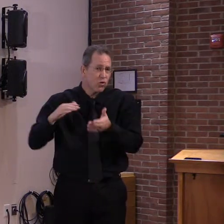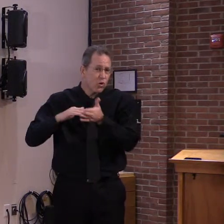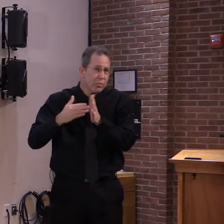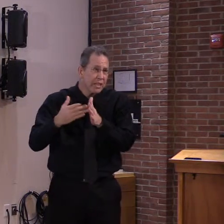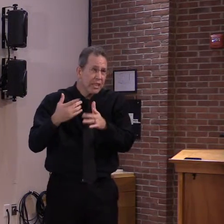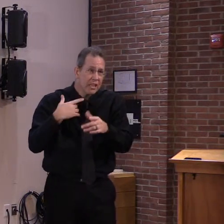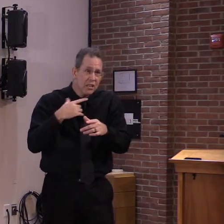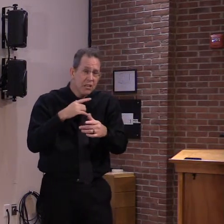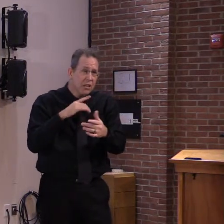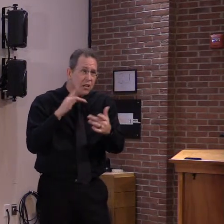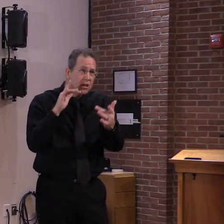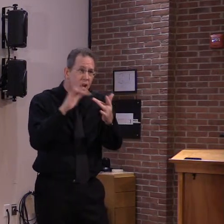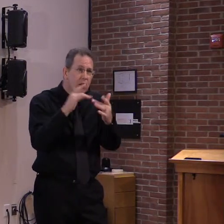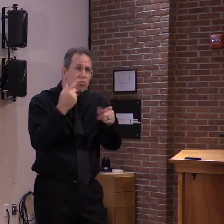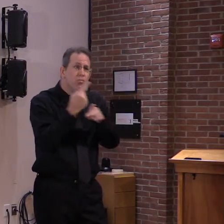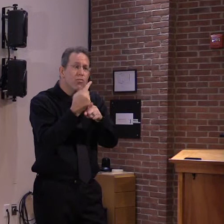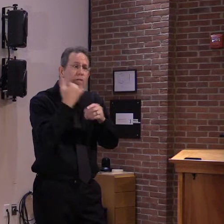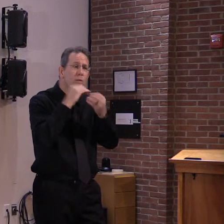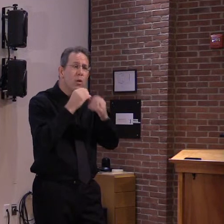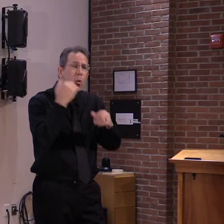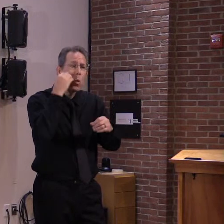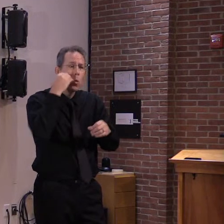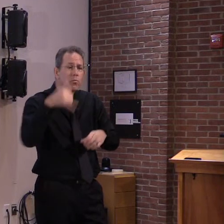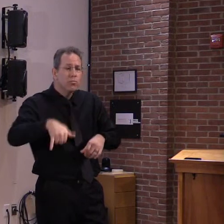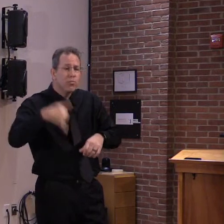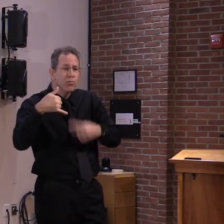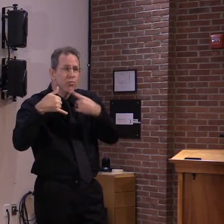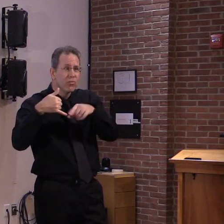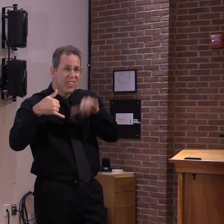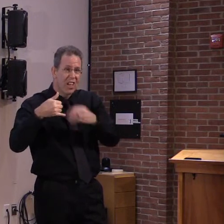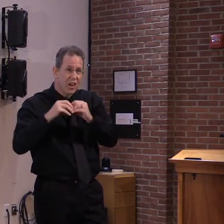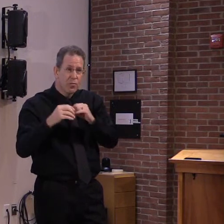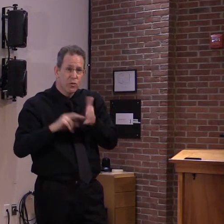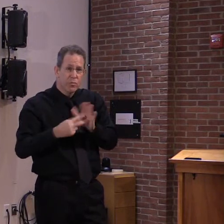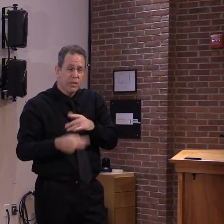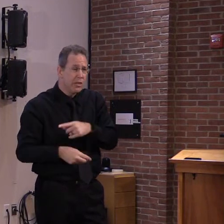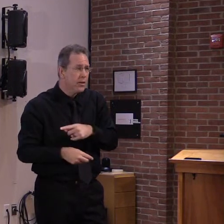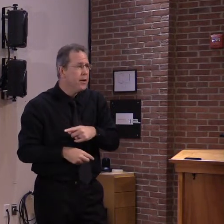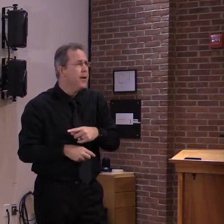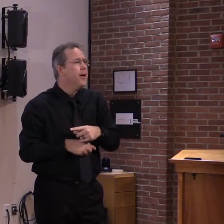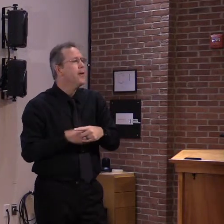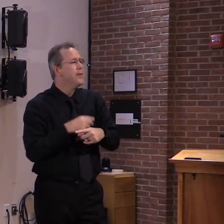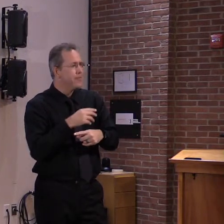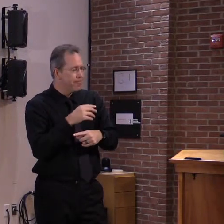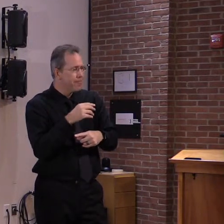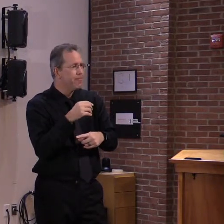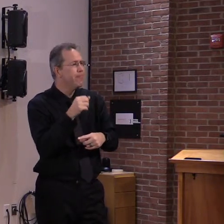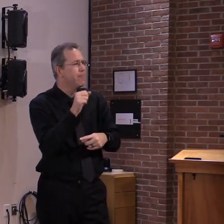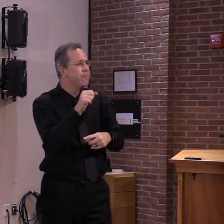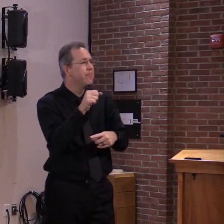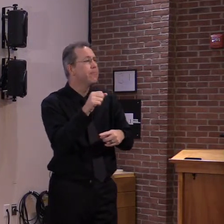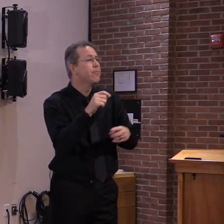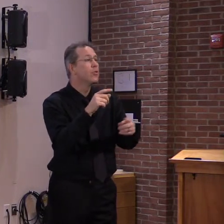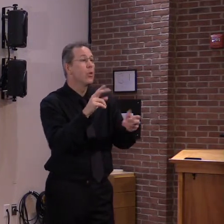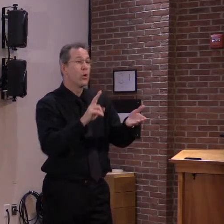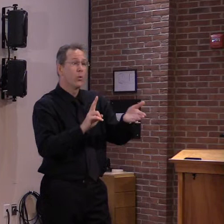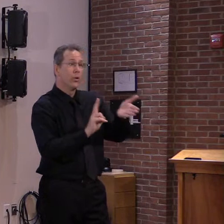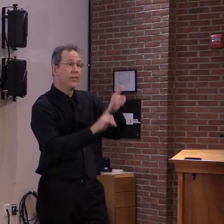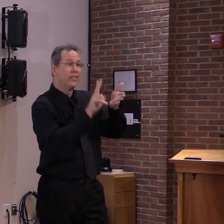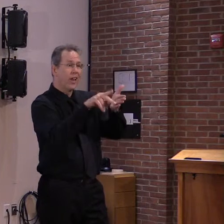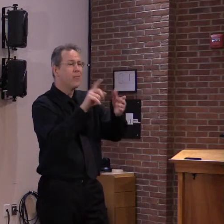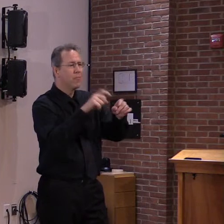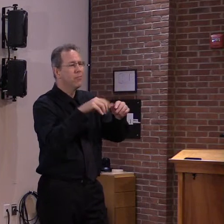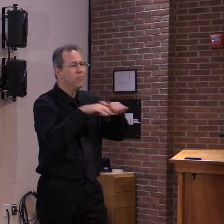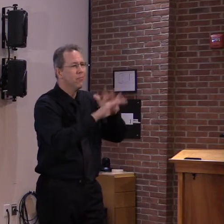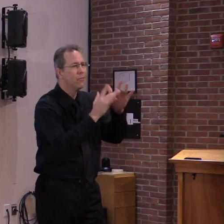up? You really do need to have internet access to sign up, only because if you want to make